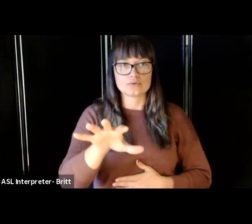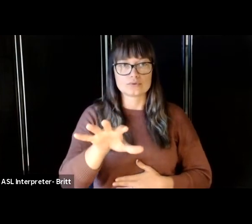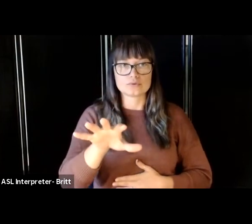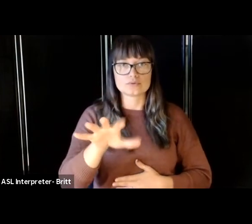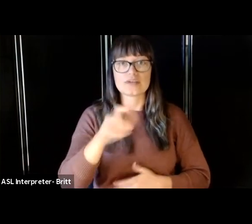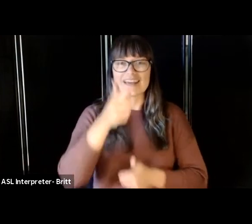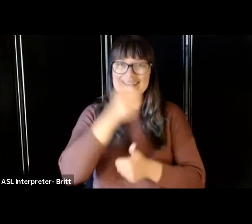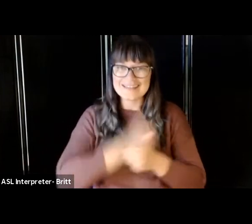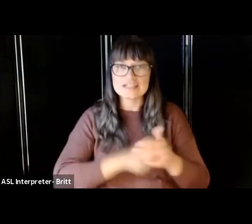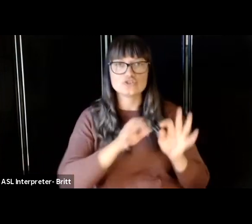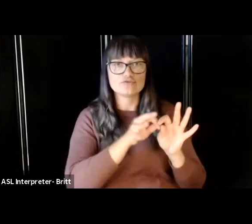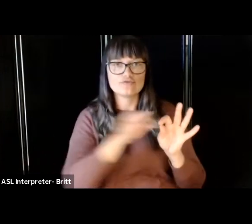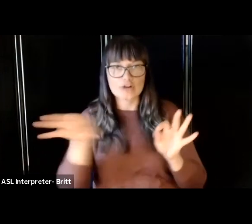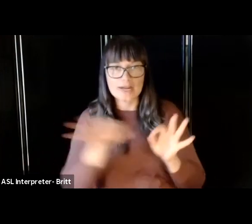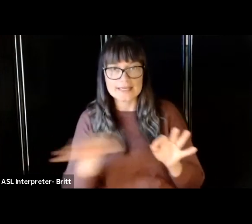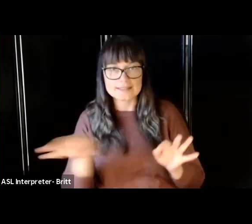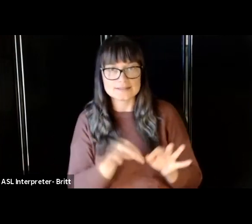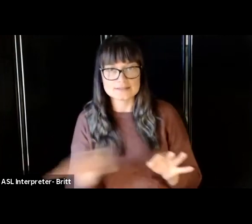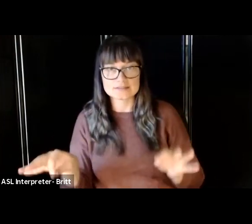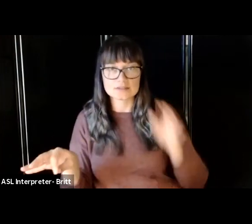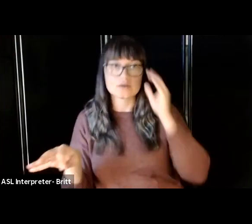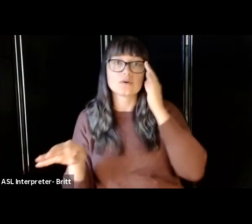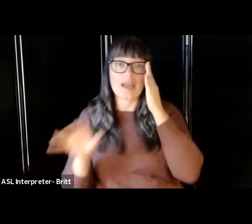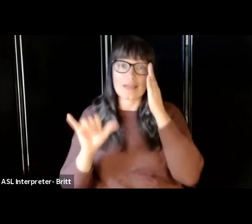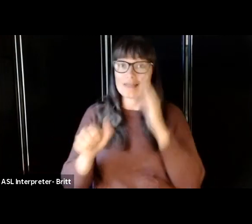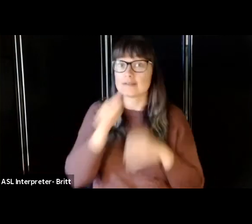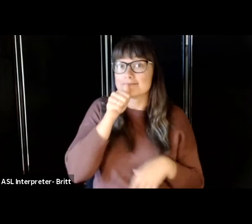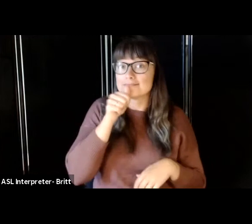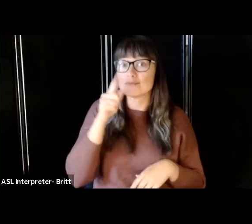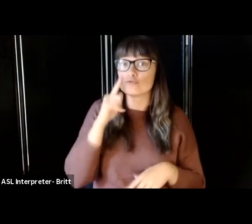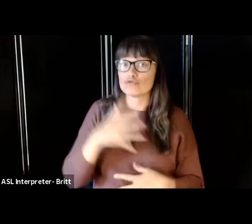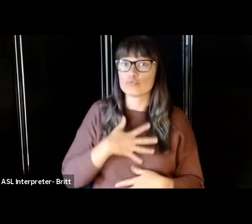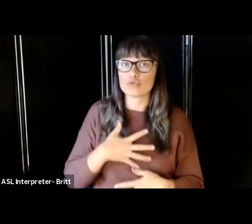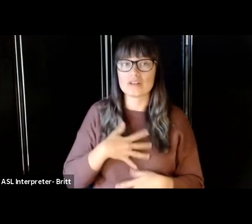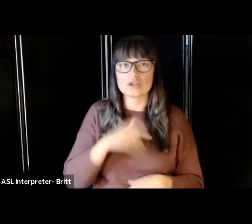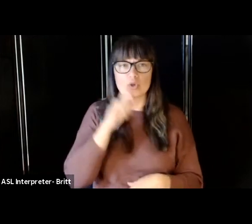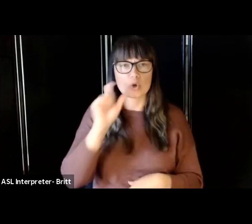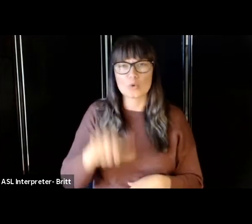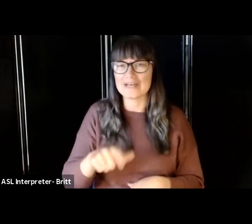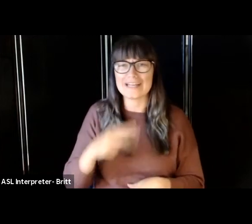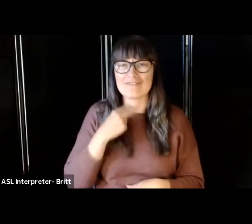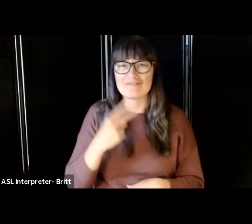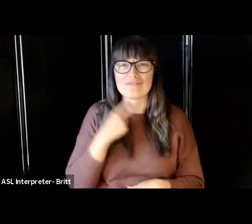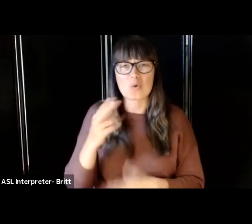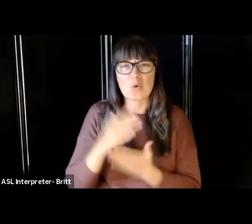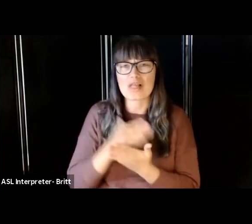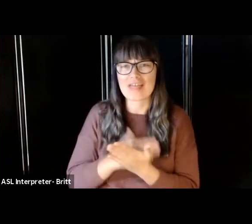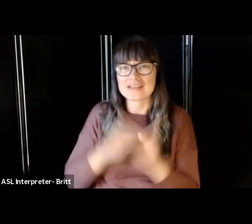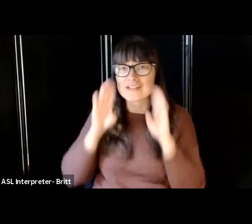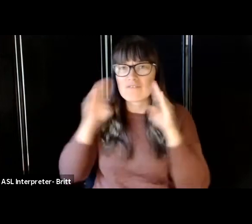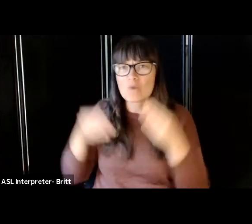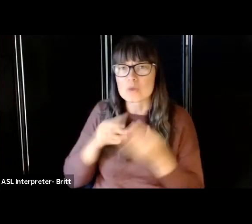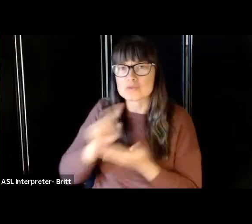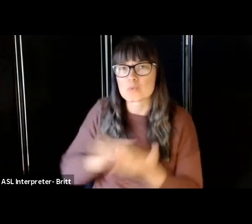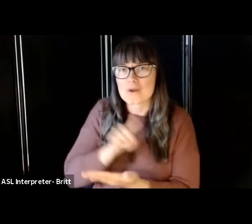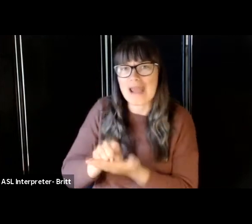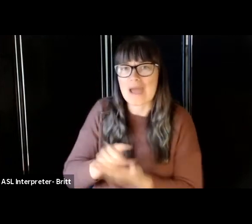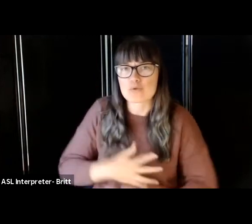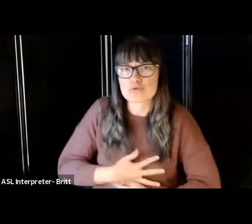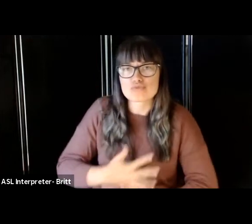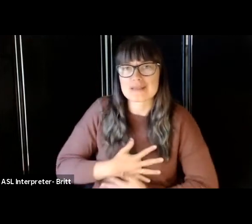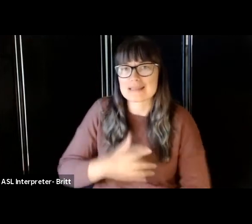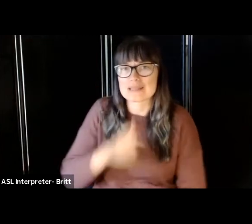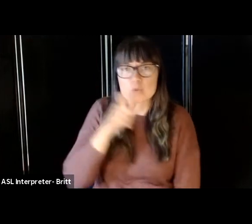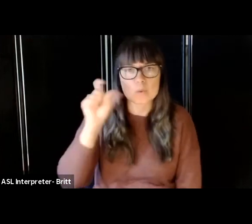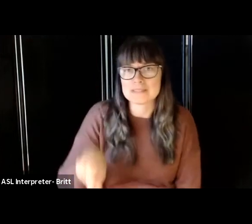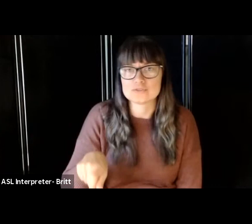stomach is following it back in. That is the secret to breathing. You don't need to go to vocal lessons that are concentrating on an hour of breathing. You don't need